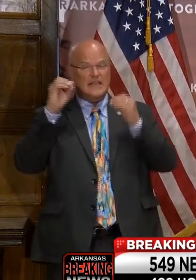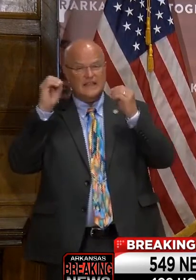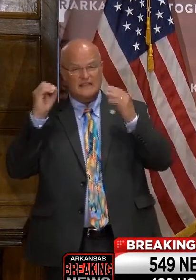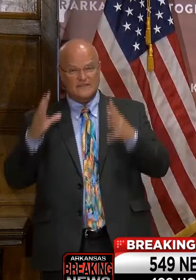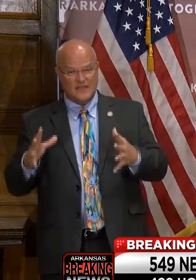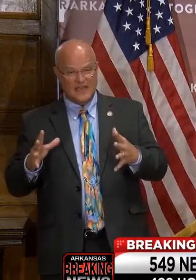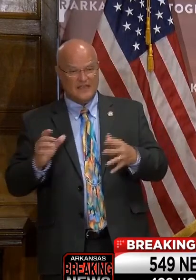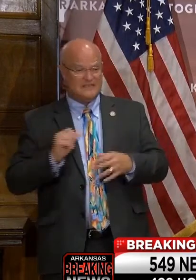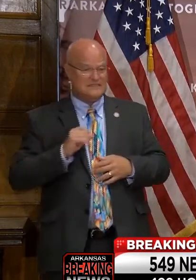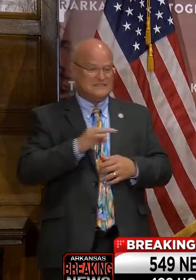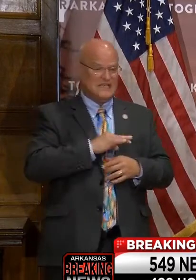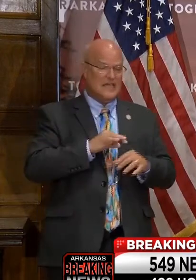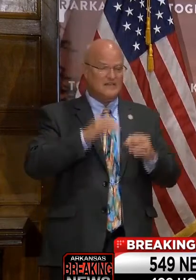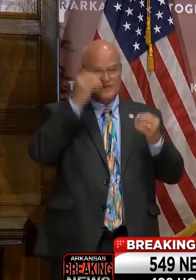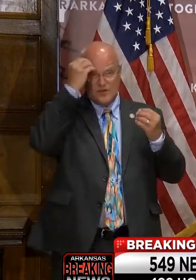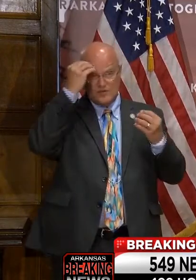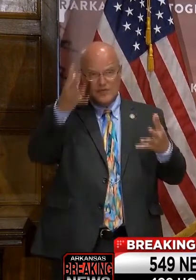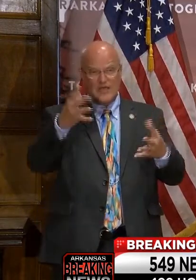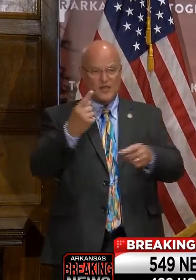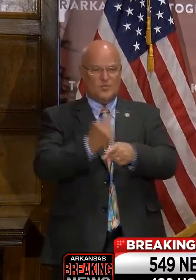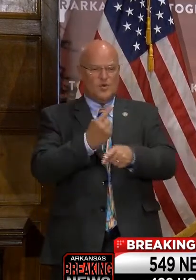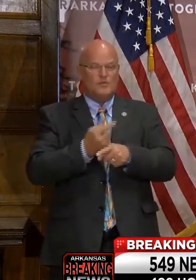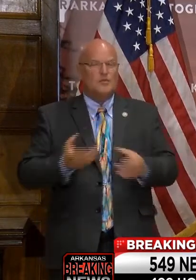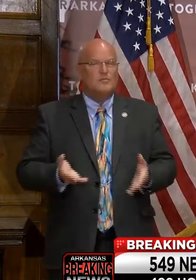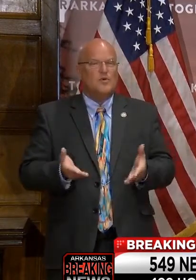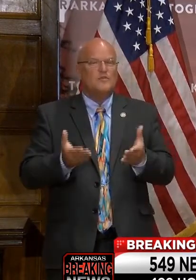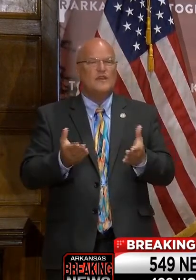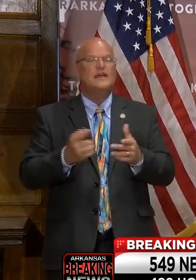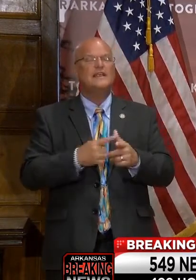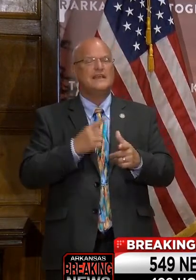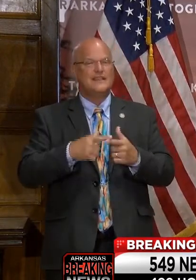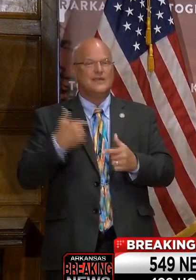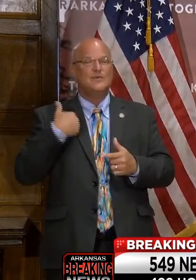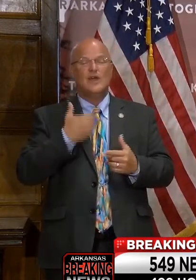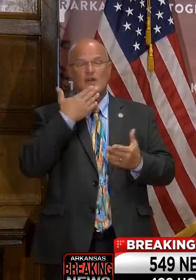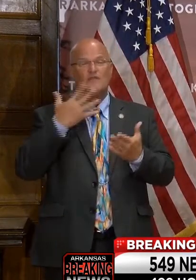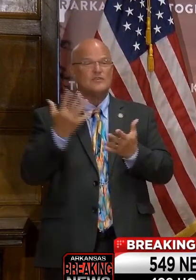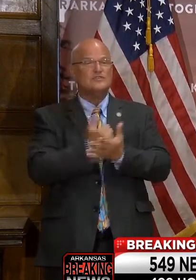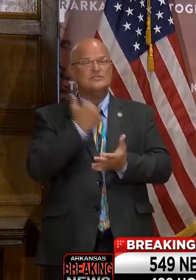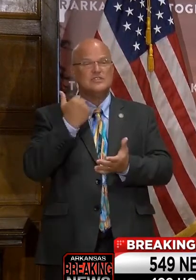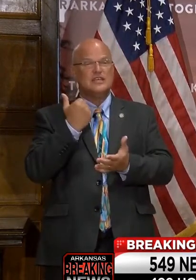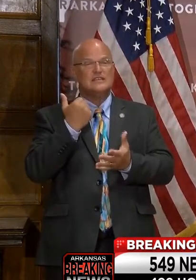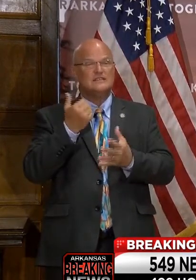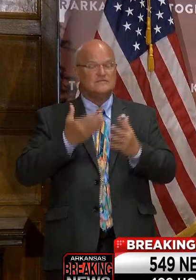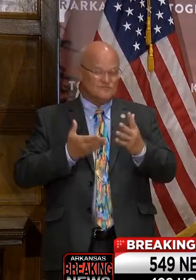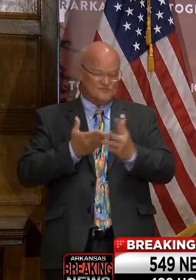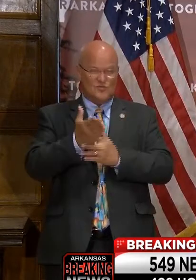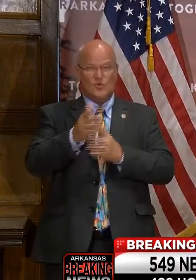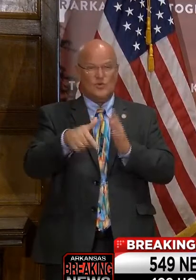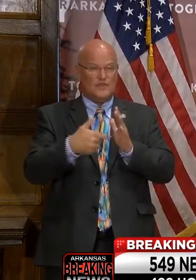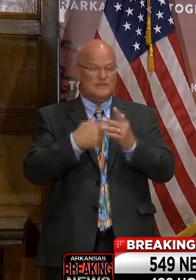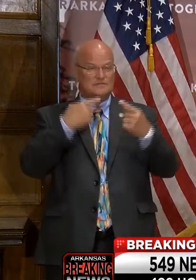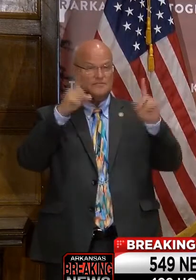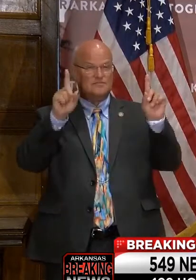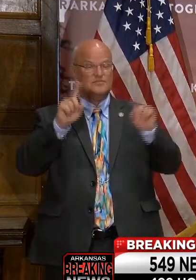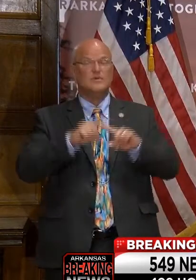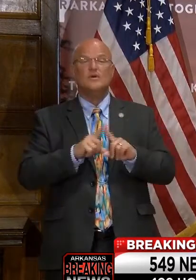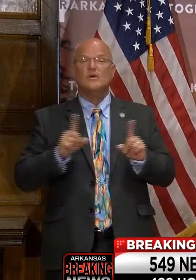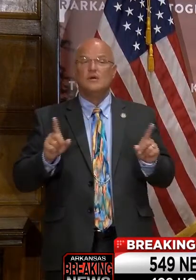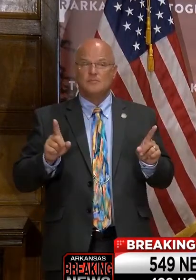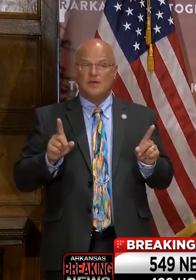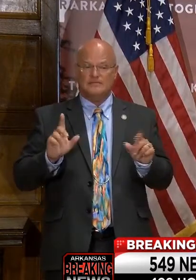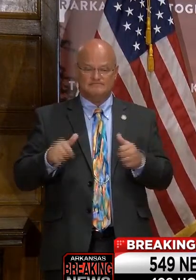staff do what they need to do and they're properly motivated, then we have a good chance of getting through this. But there's going to